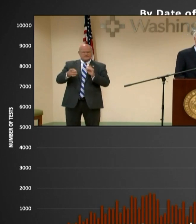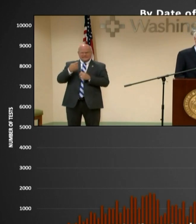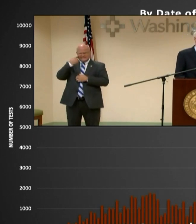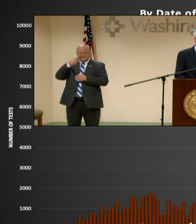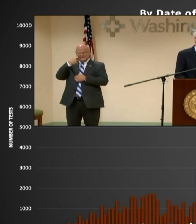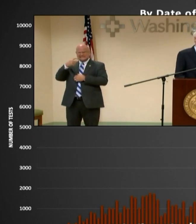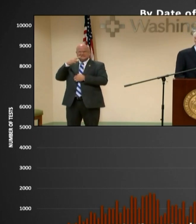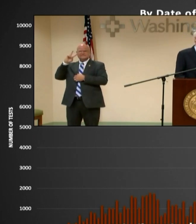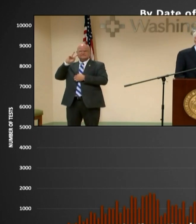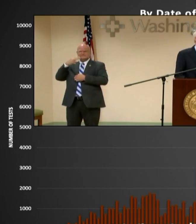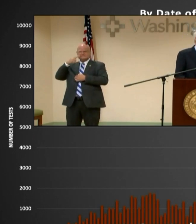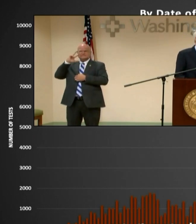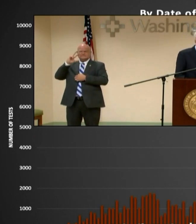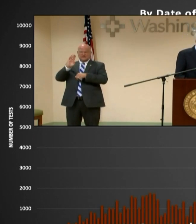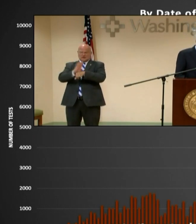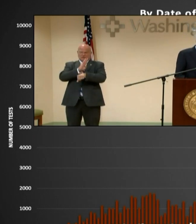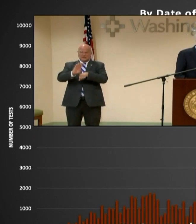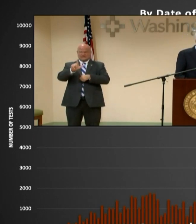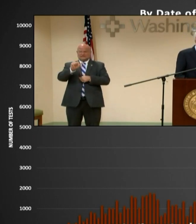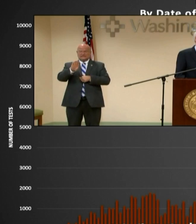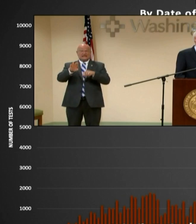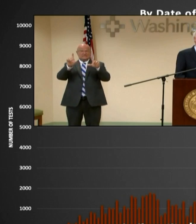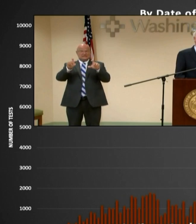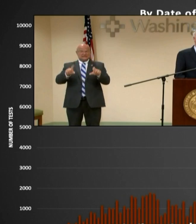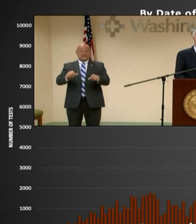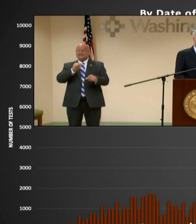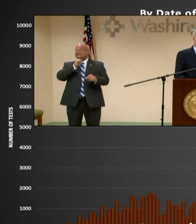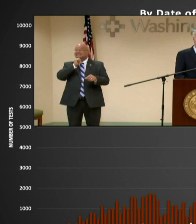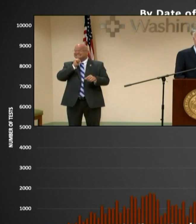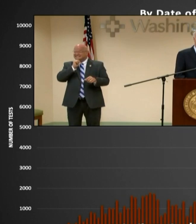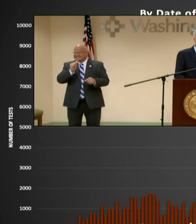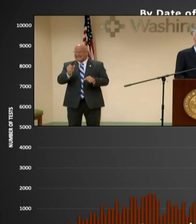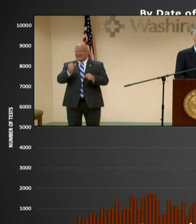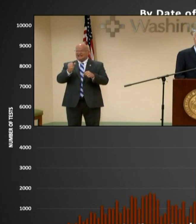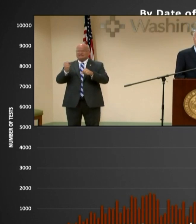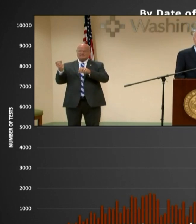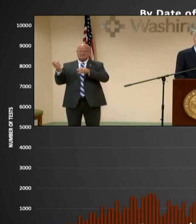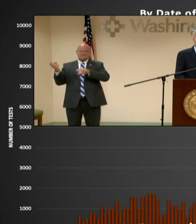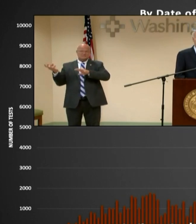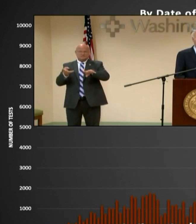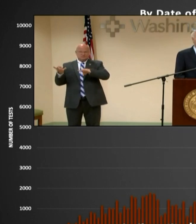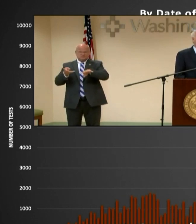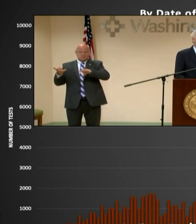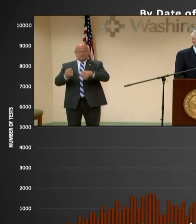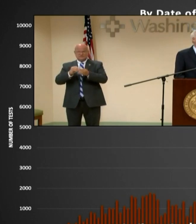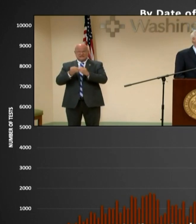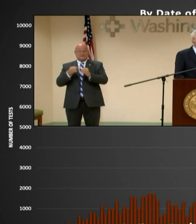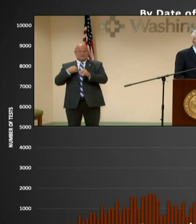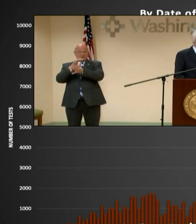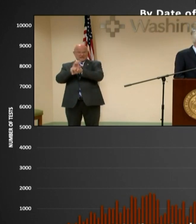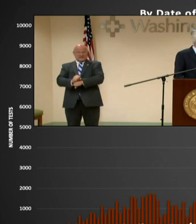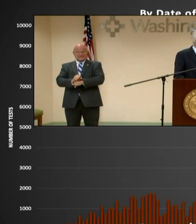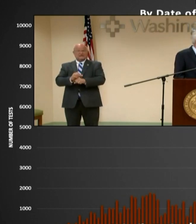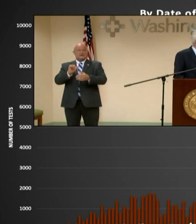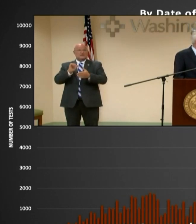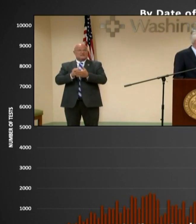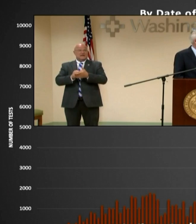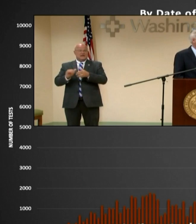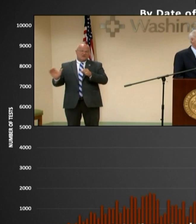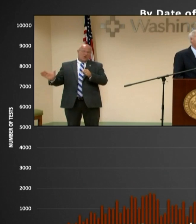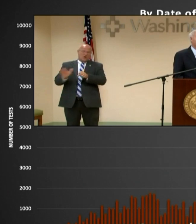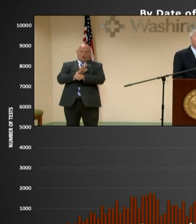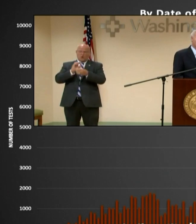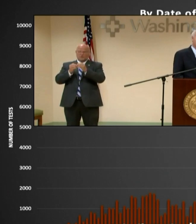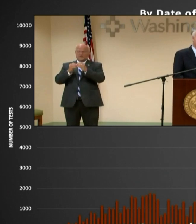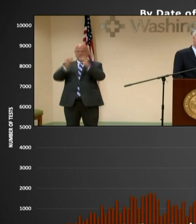previous days that our commercial lab testing has not been producing the numbers that we're accustomed to, and so that brings our whole